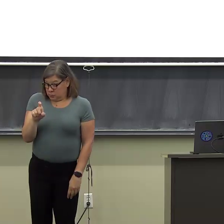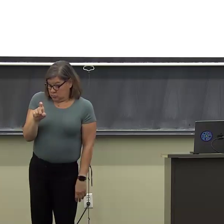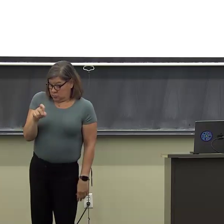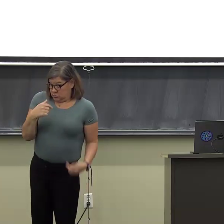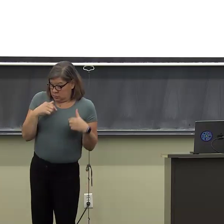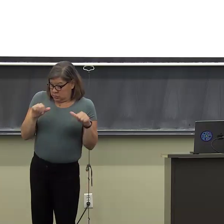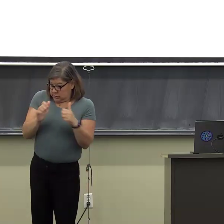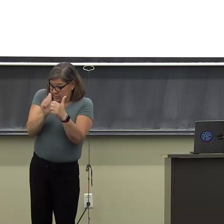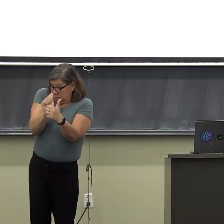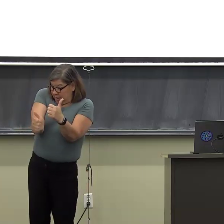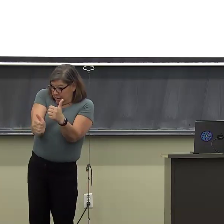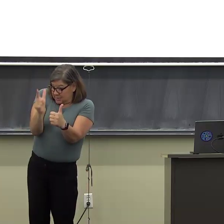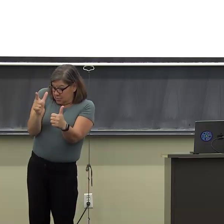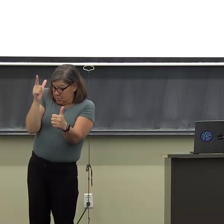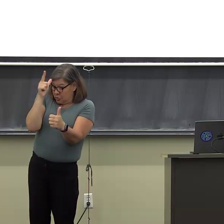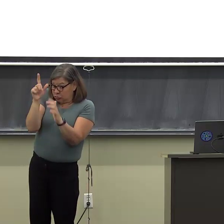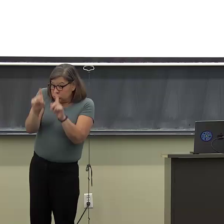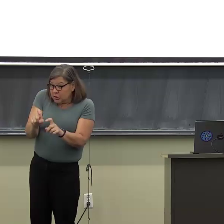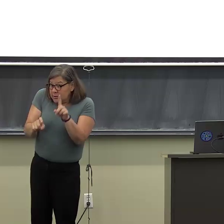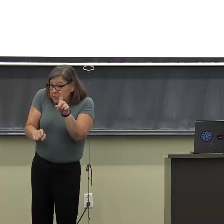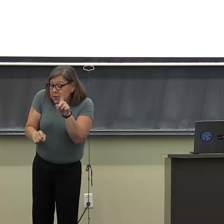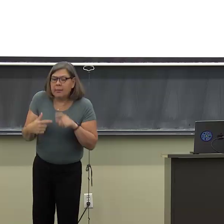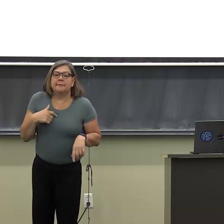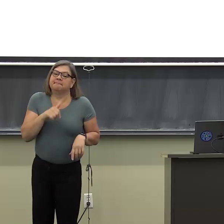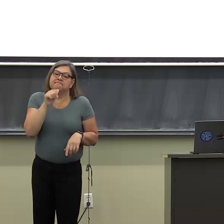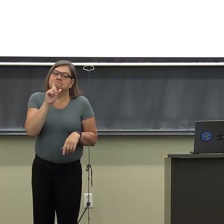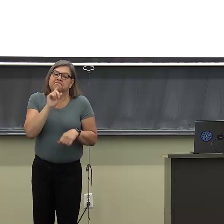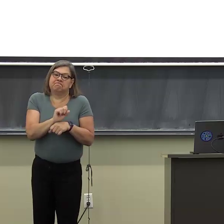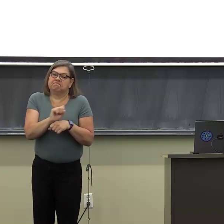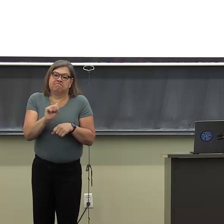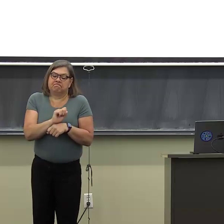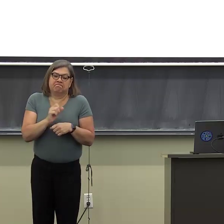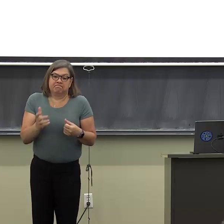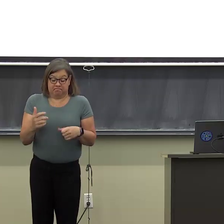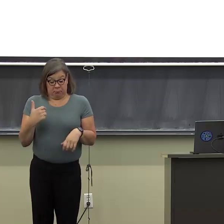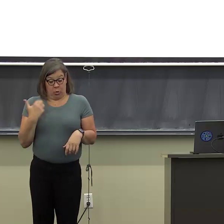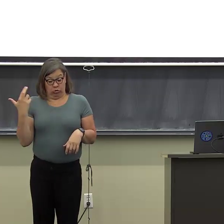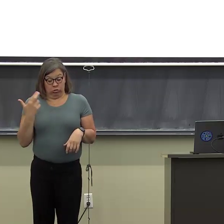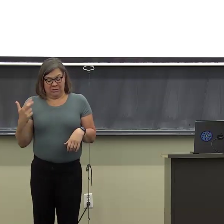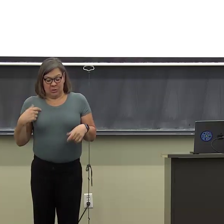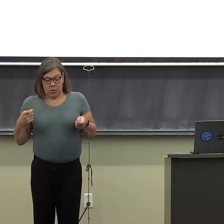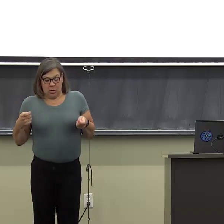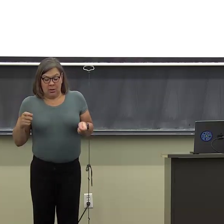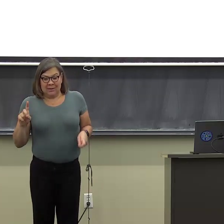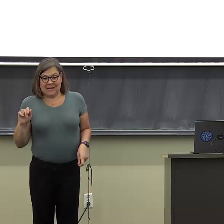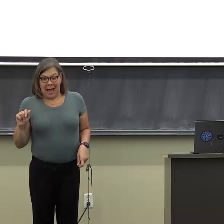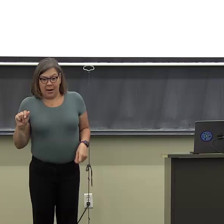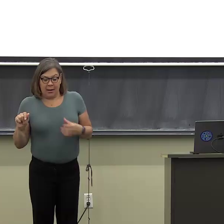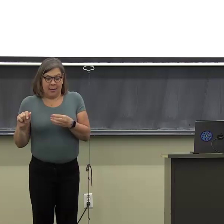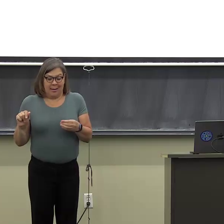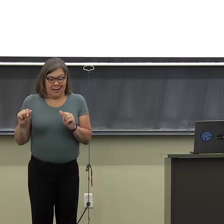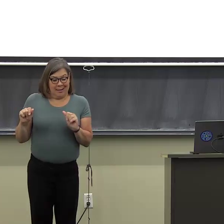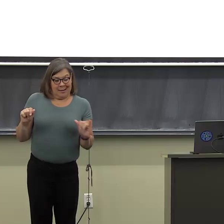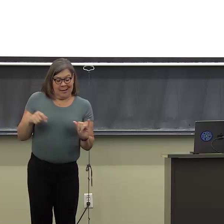even pass logic tests? I'm not sure it does. And I think the reason that we regulated data and now AI